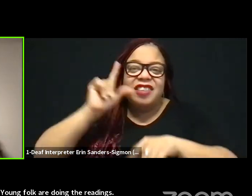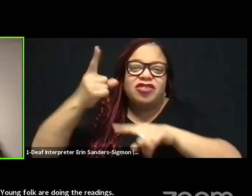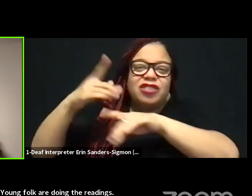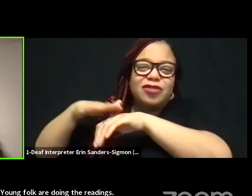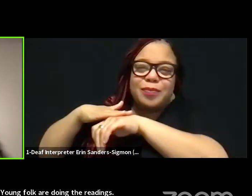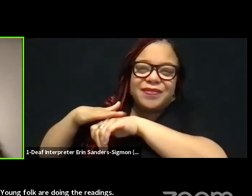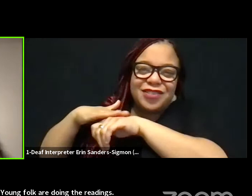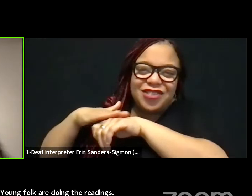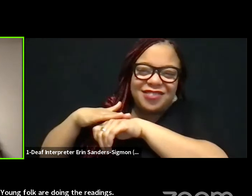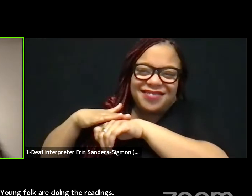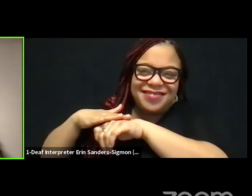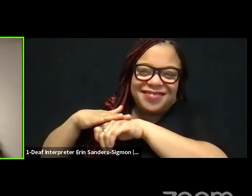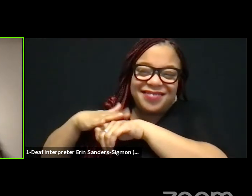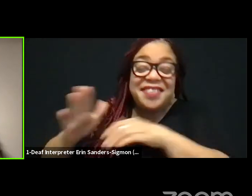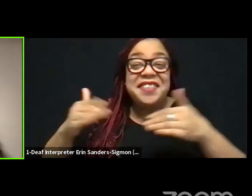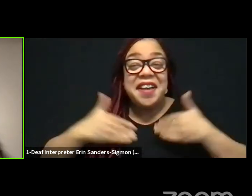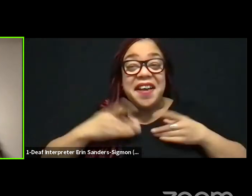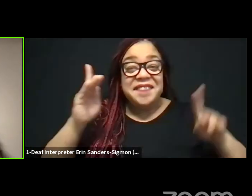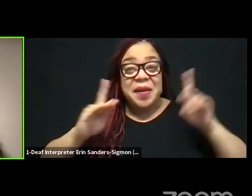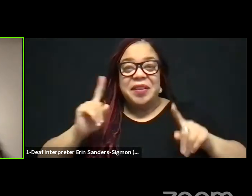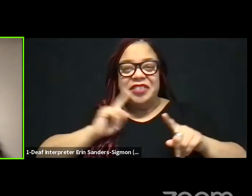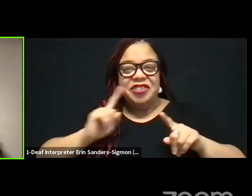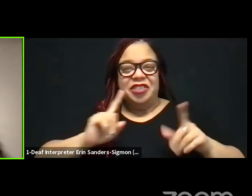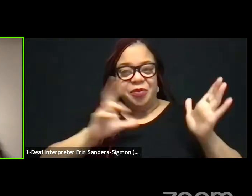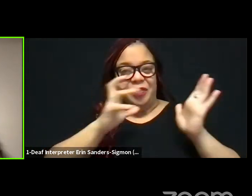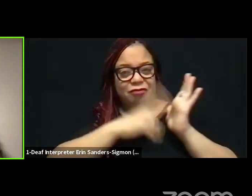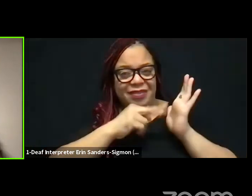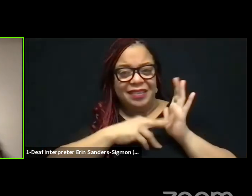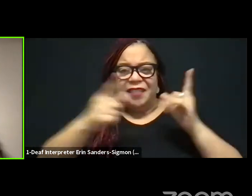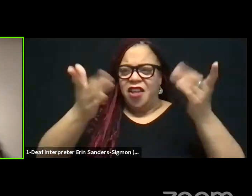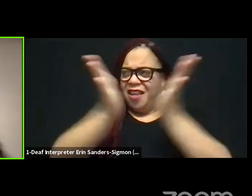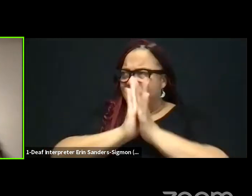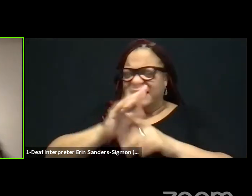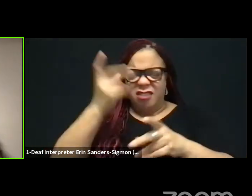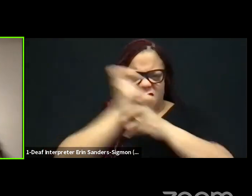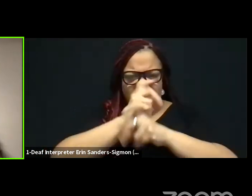balancing other labor